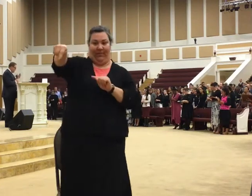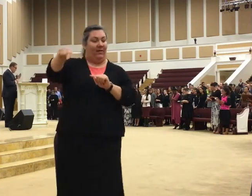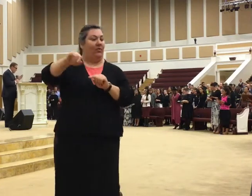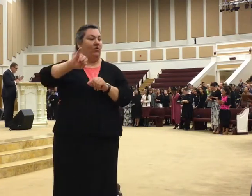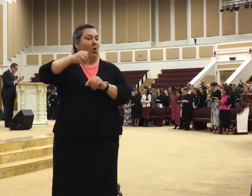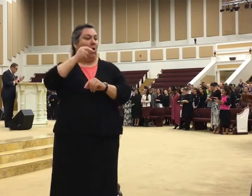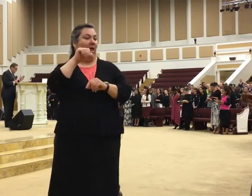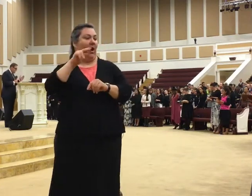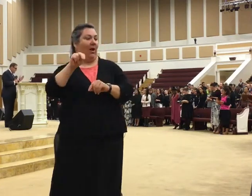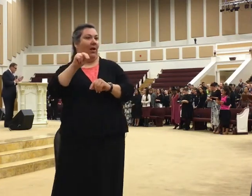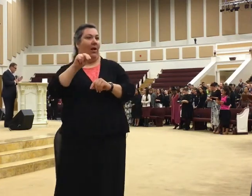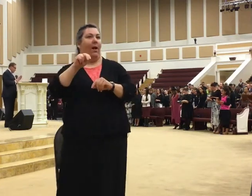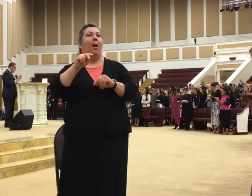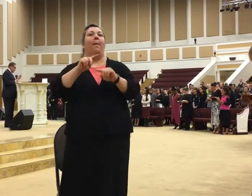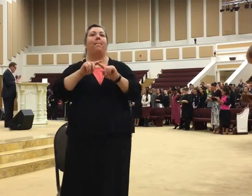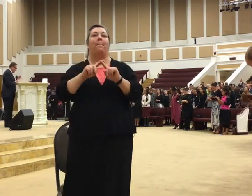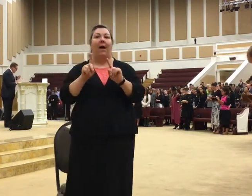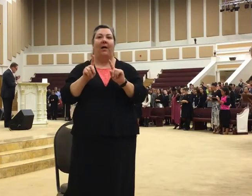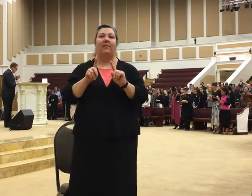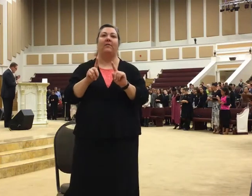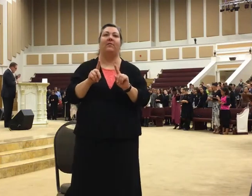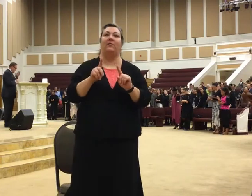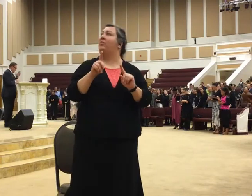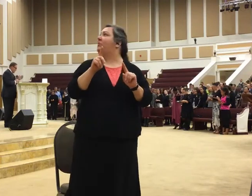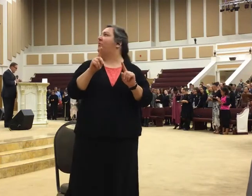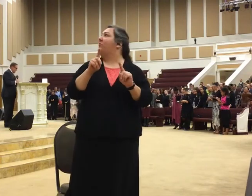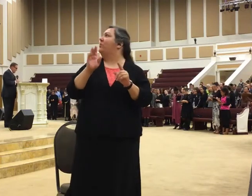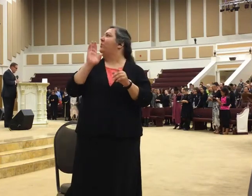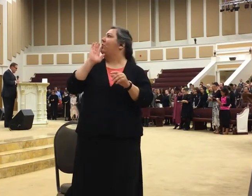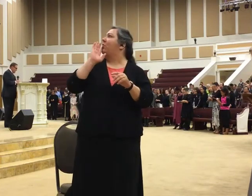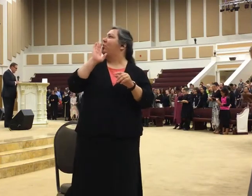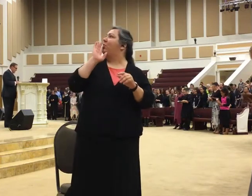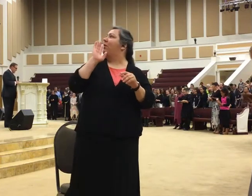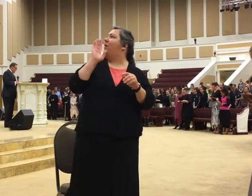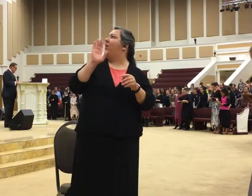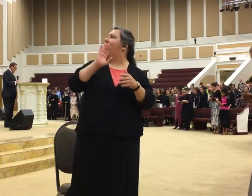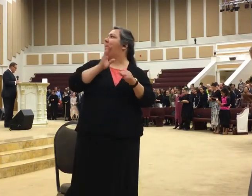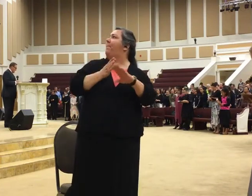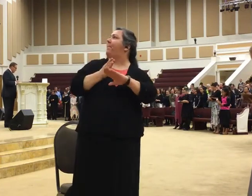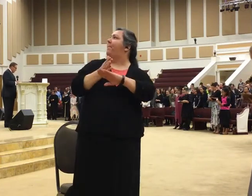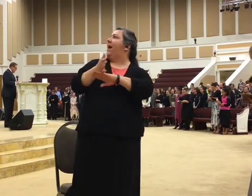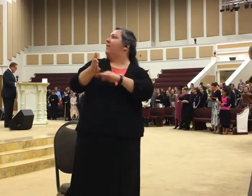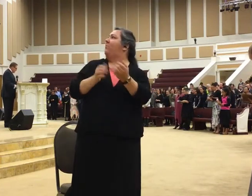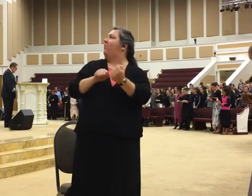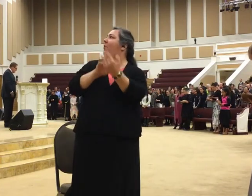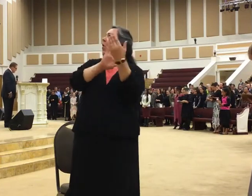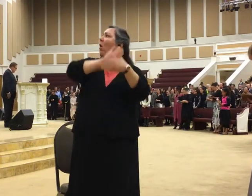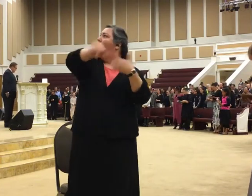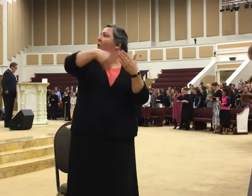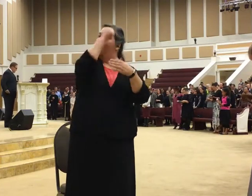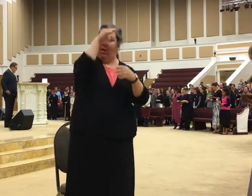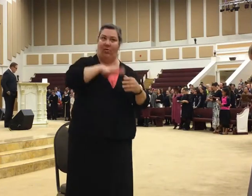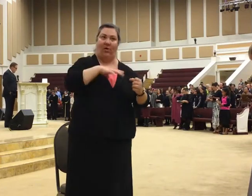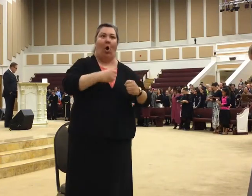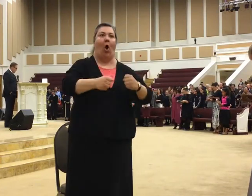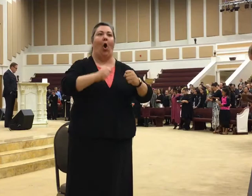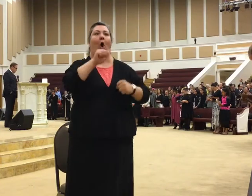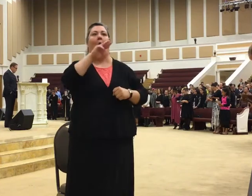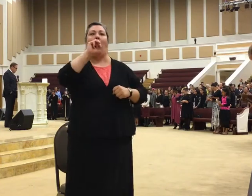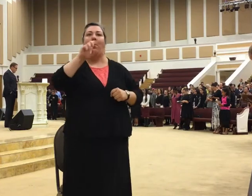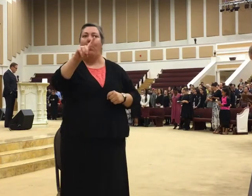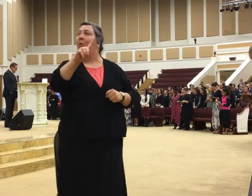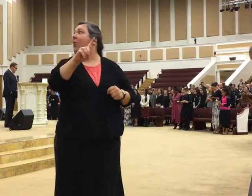your brethren armed. Everybody say armed. All the mighty men of valor, and help them until the Lord hath